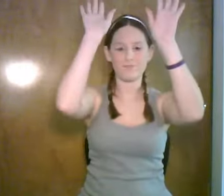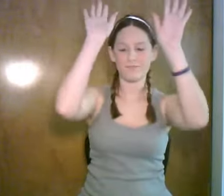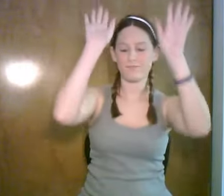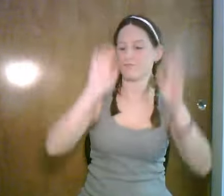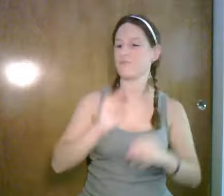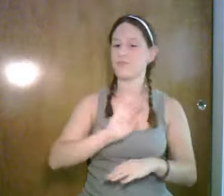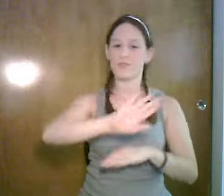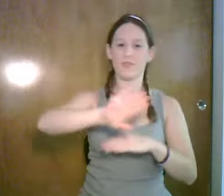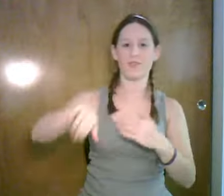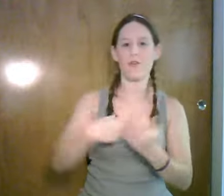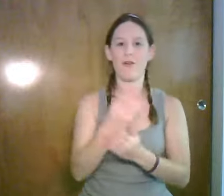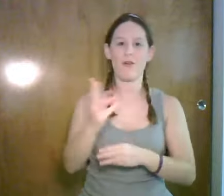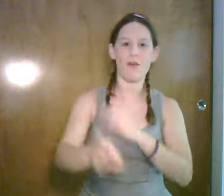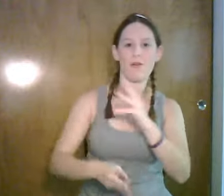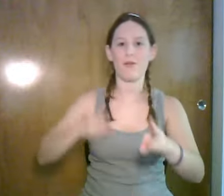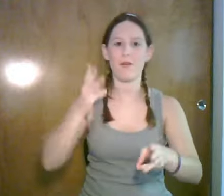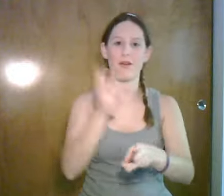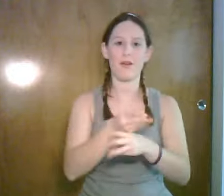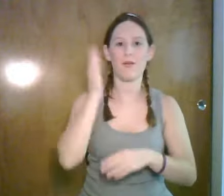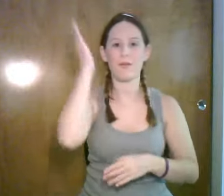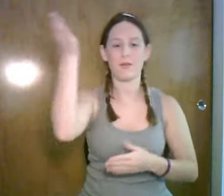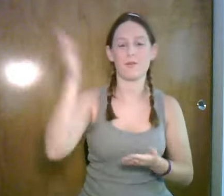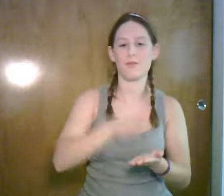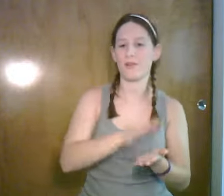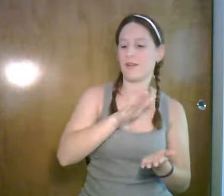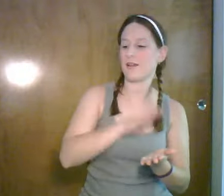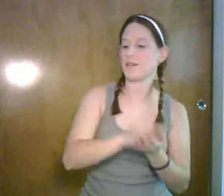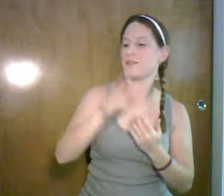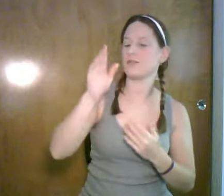And all the world And